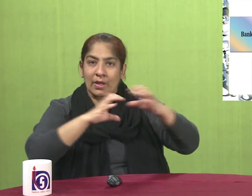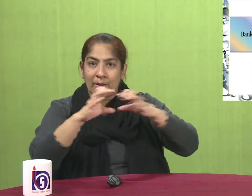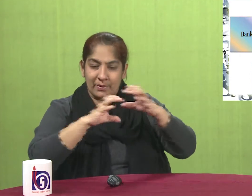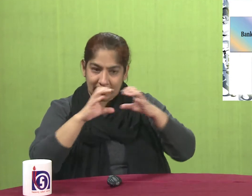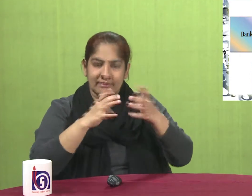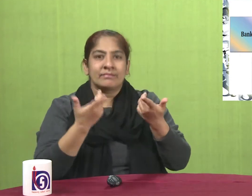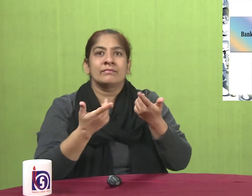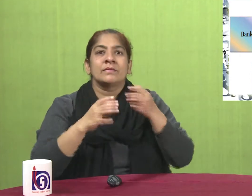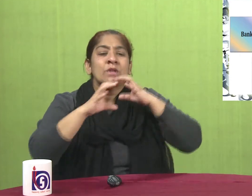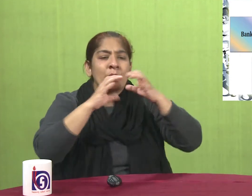communication,